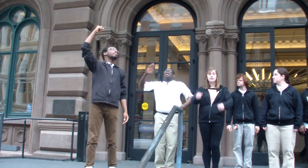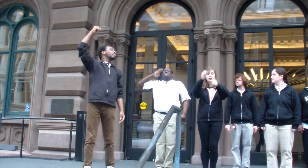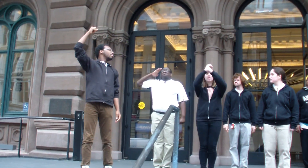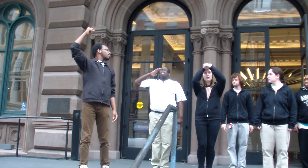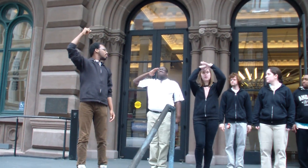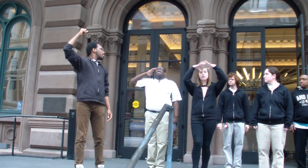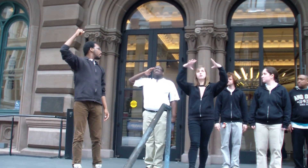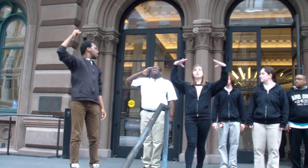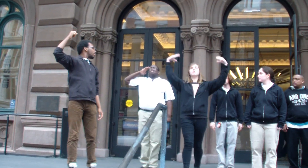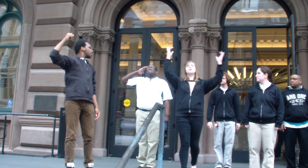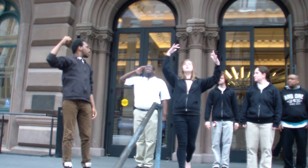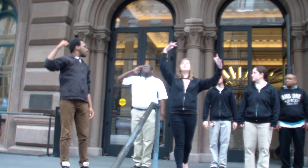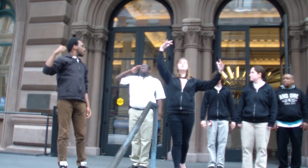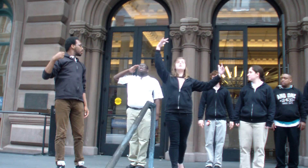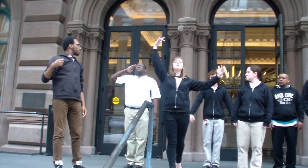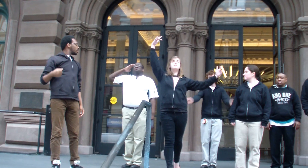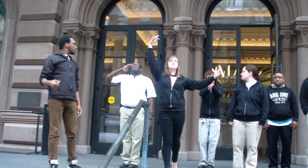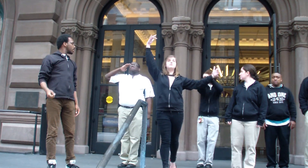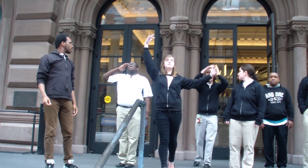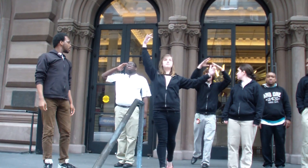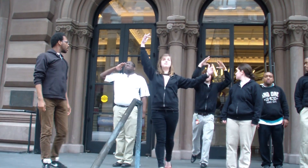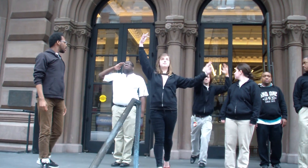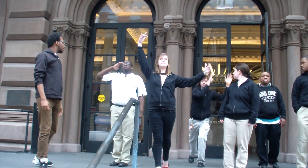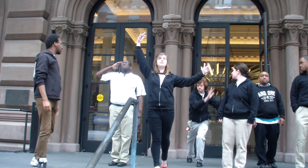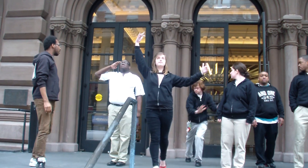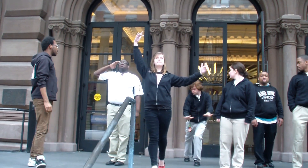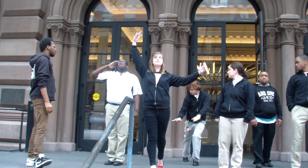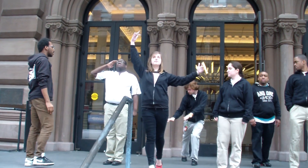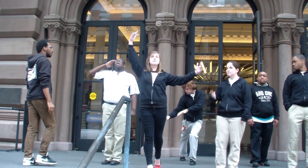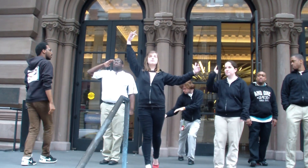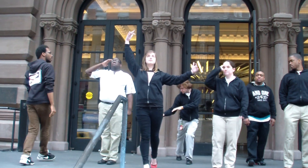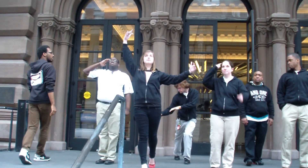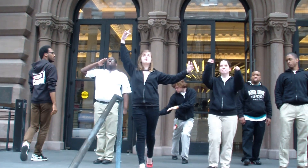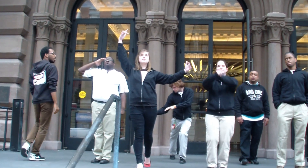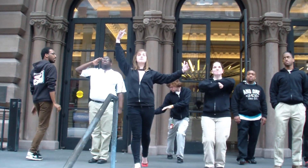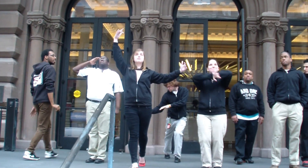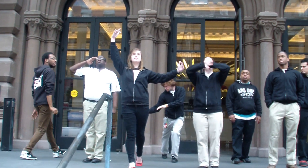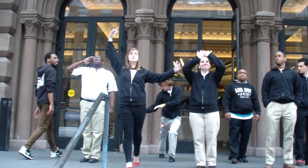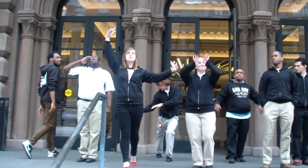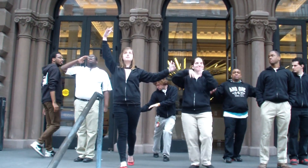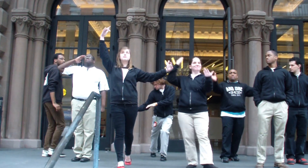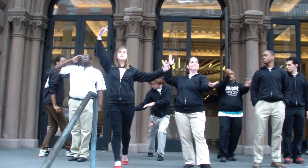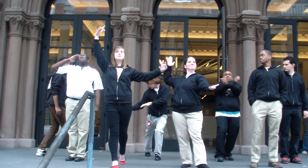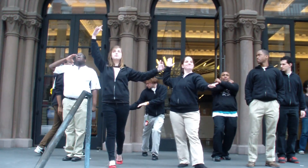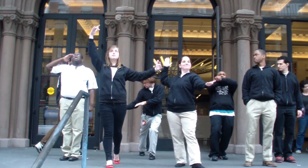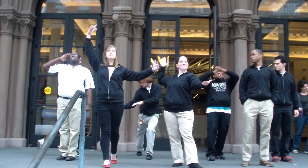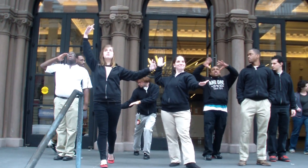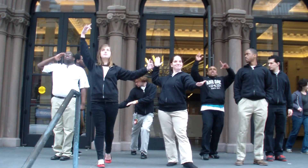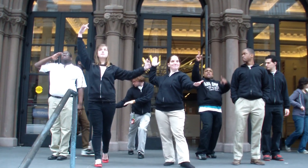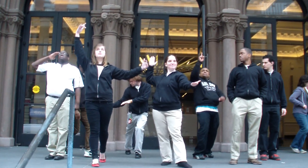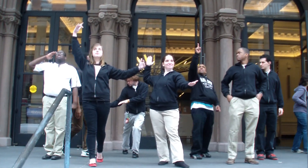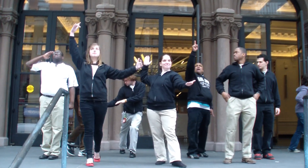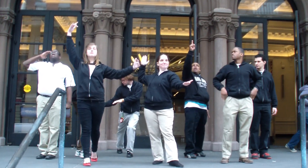Dreams. Dreams. Dreams. Dreams. Dreams.